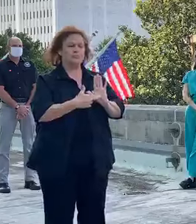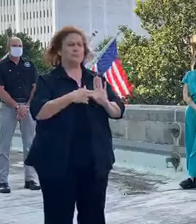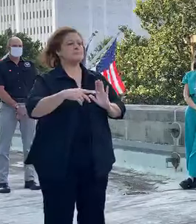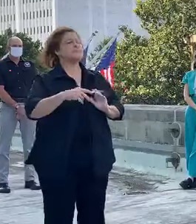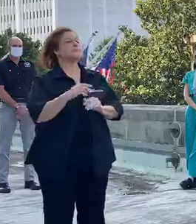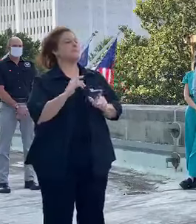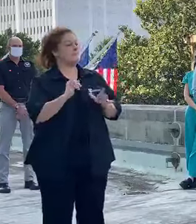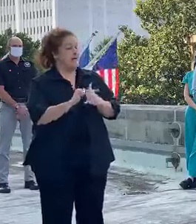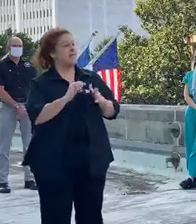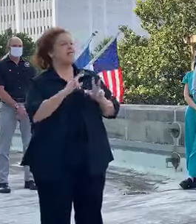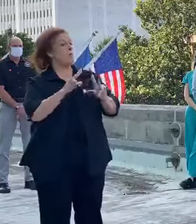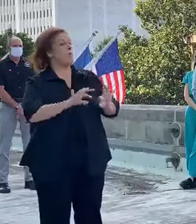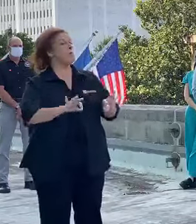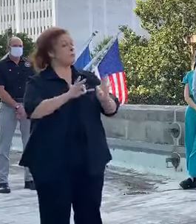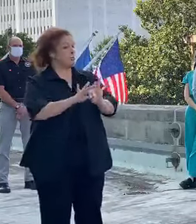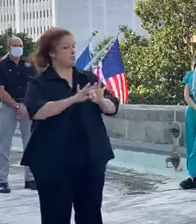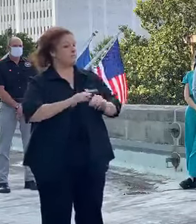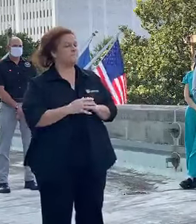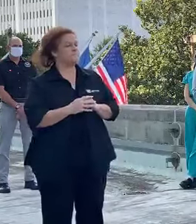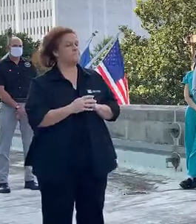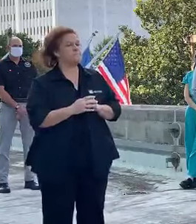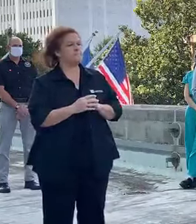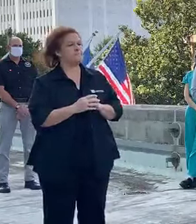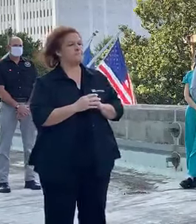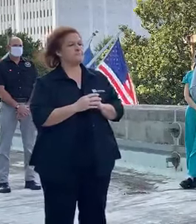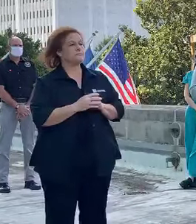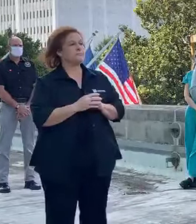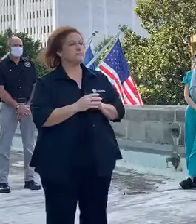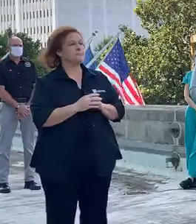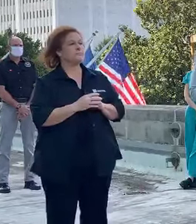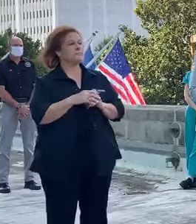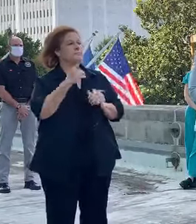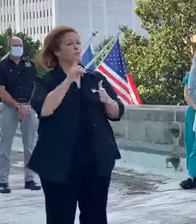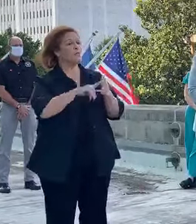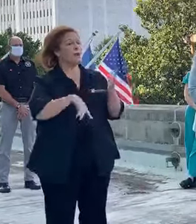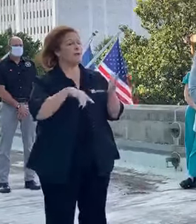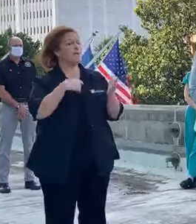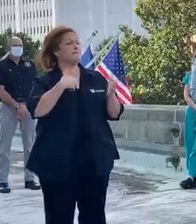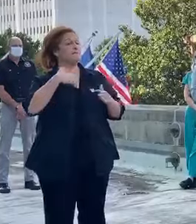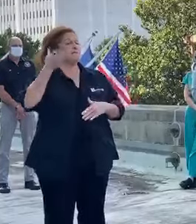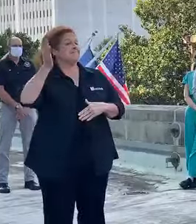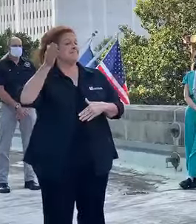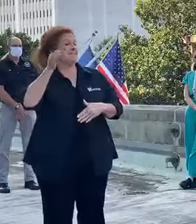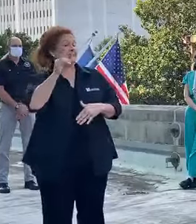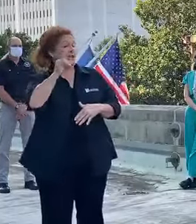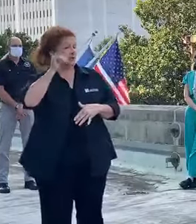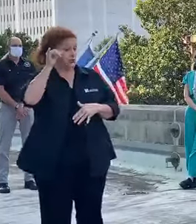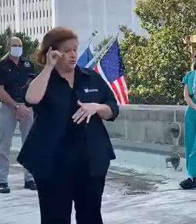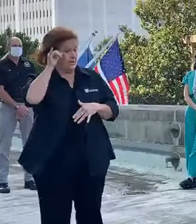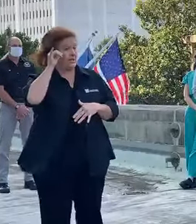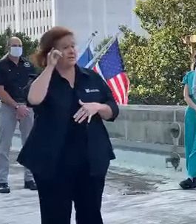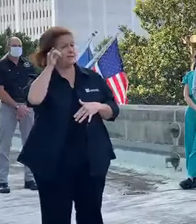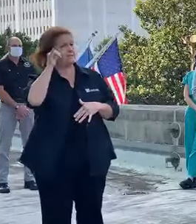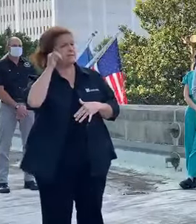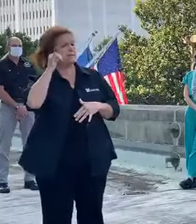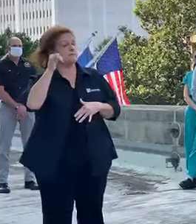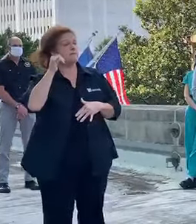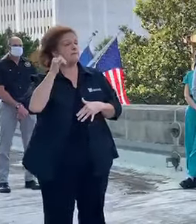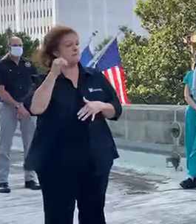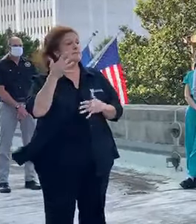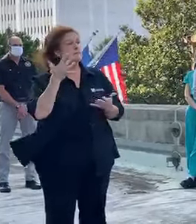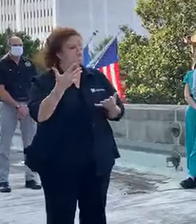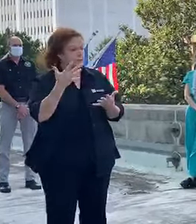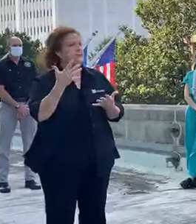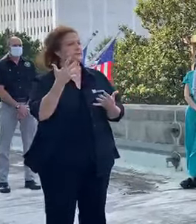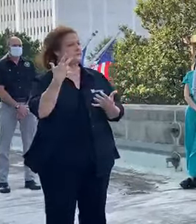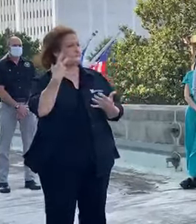it mattered. As we laid out in our data presentation on yesterday, we are seeing a reason for